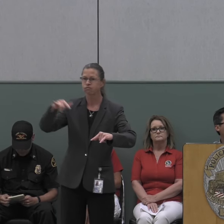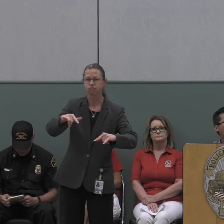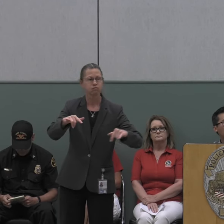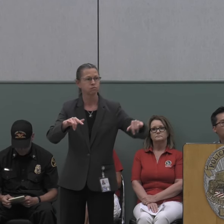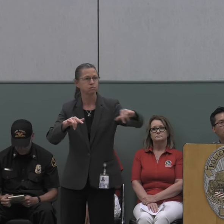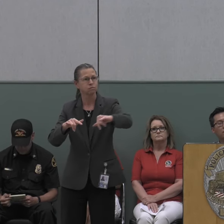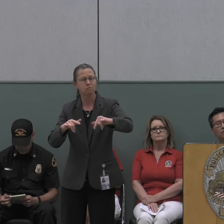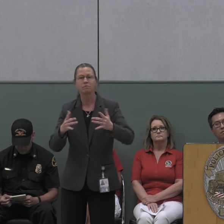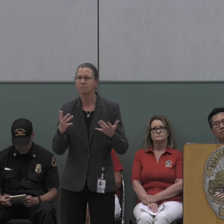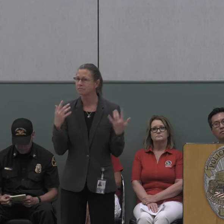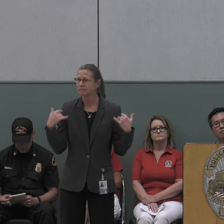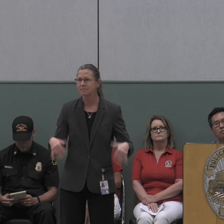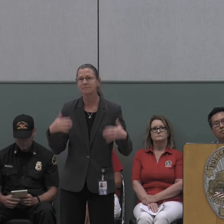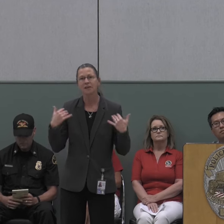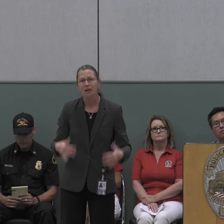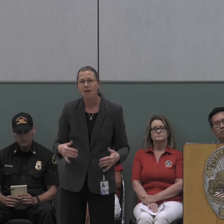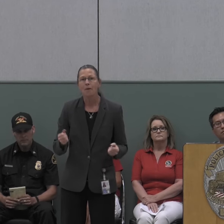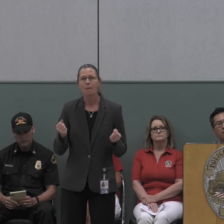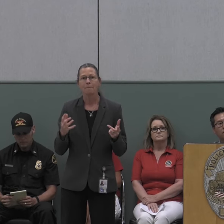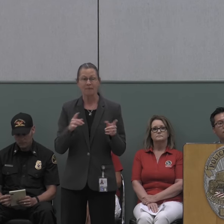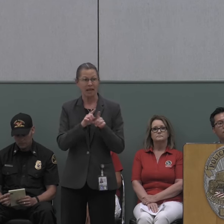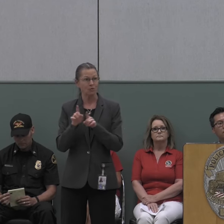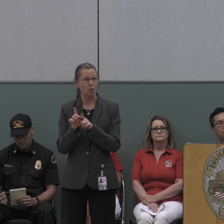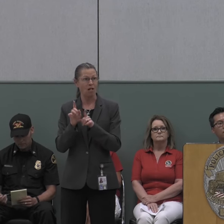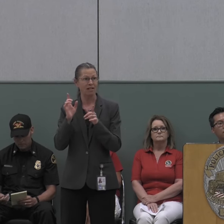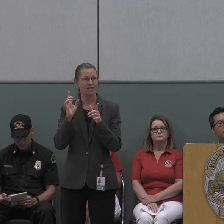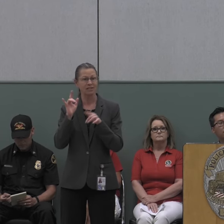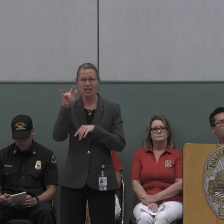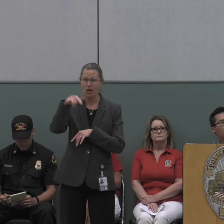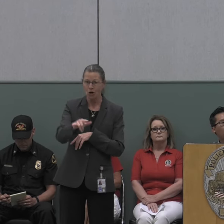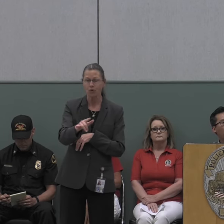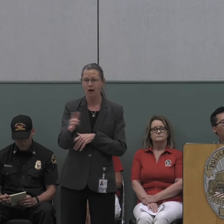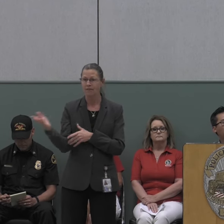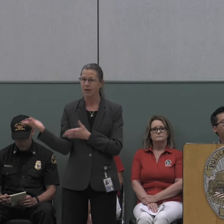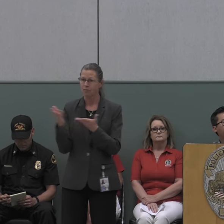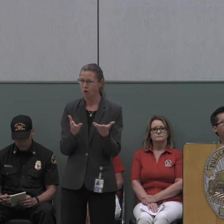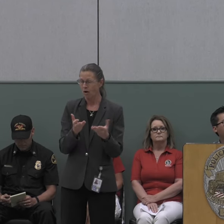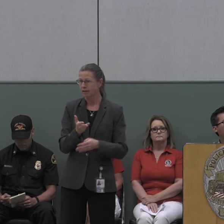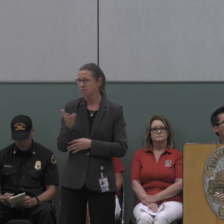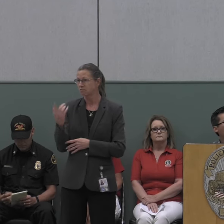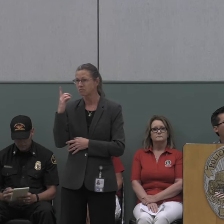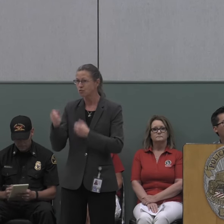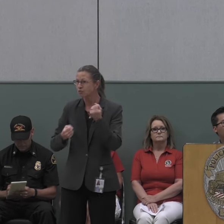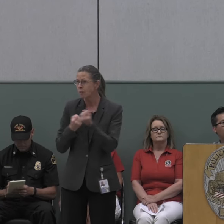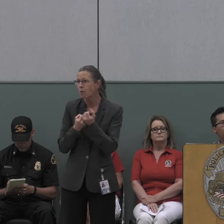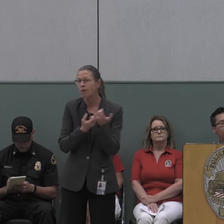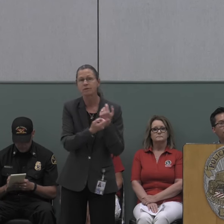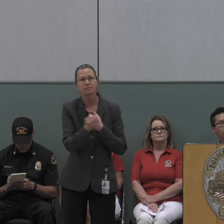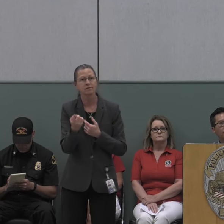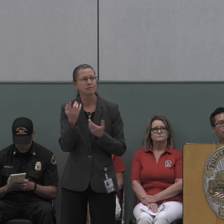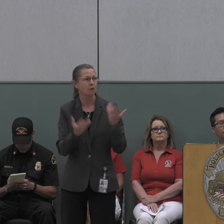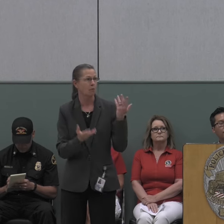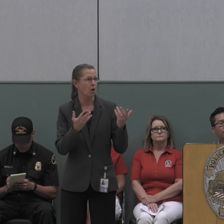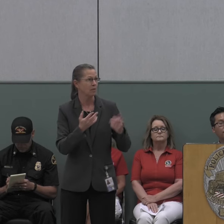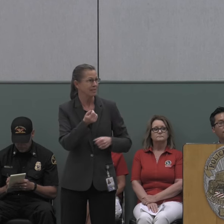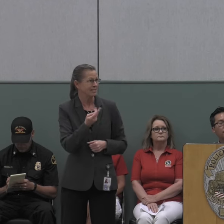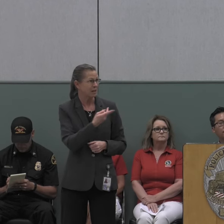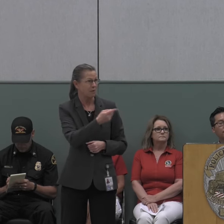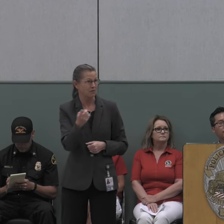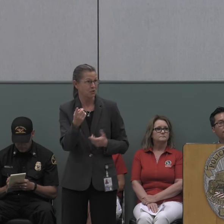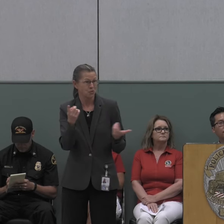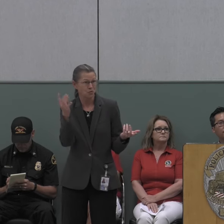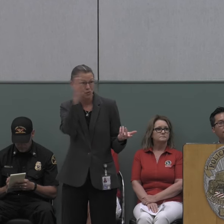aircraft that were brought in to support you. Most of you probably didn't know that on the ground out there